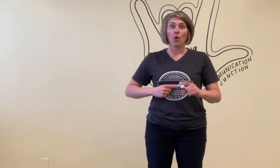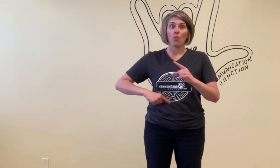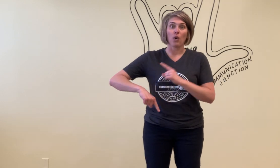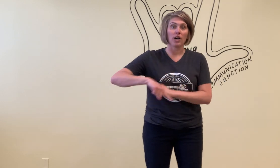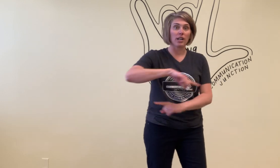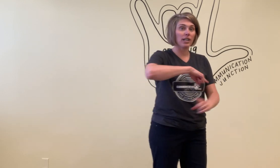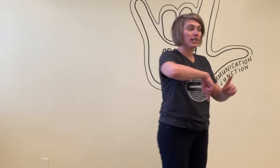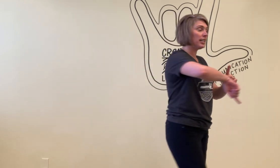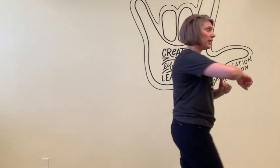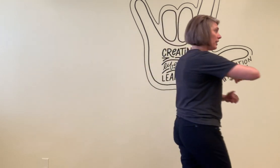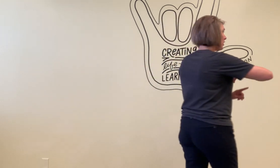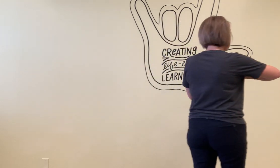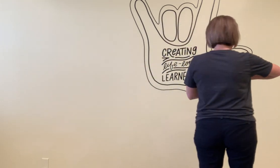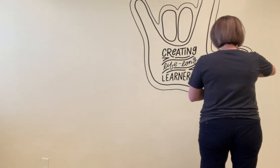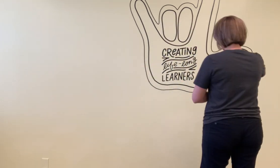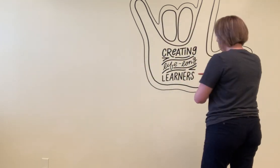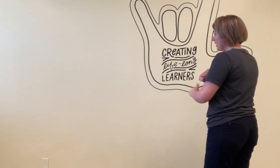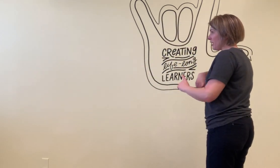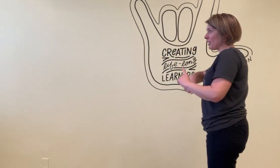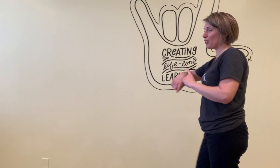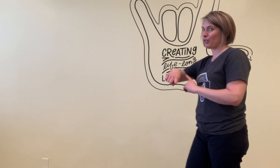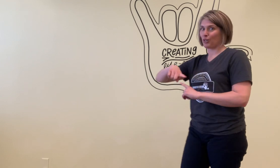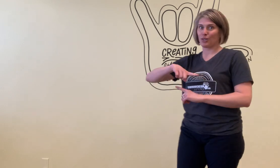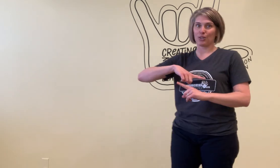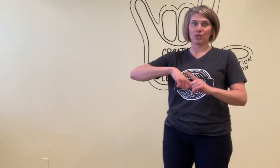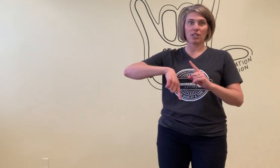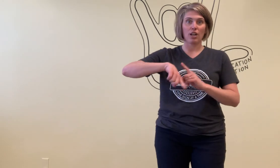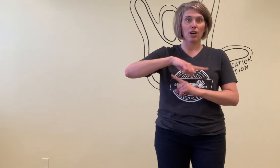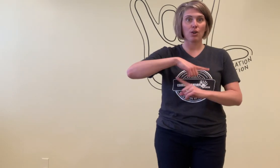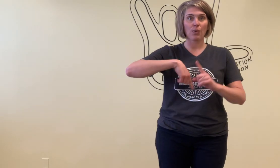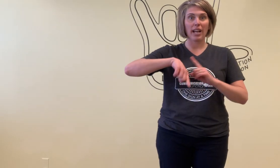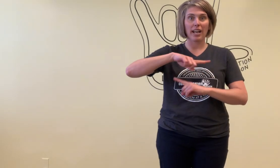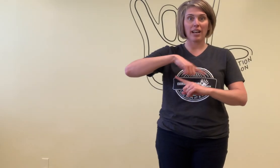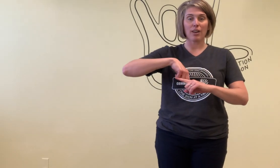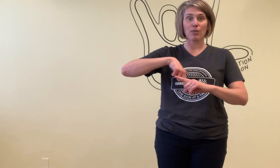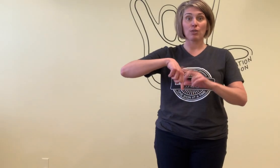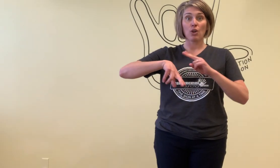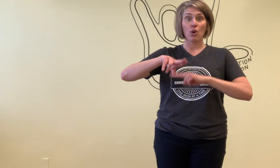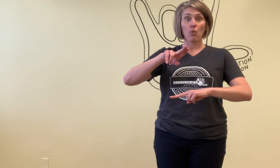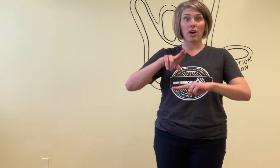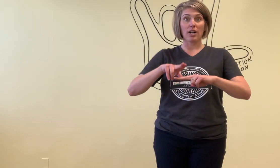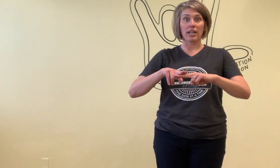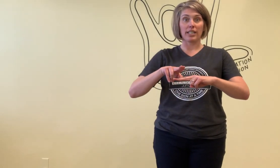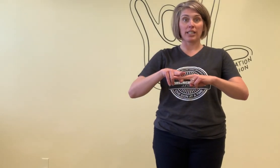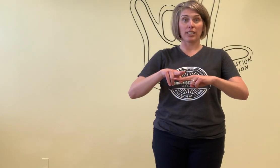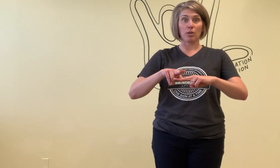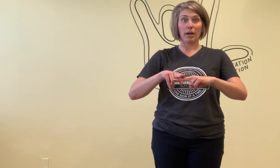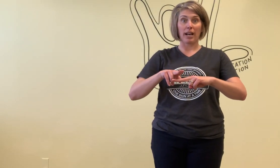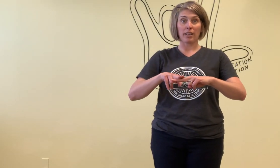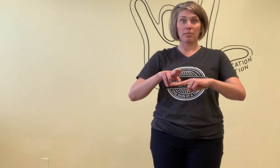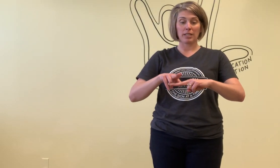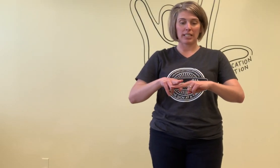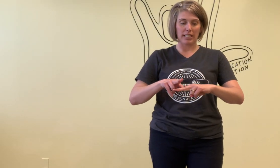One little body turns around. on, little bottom,